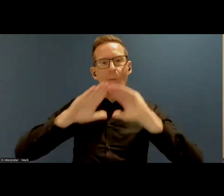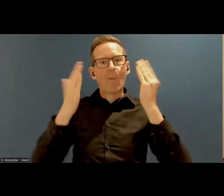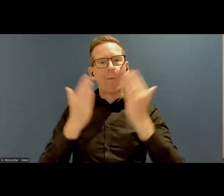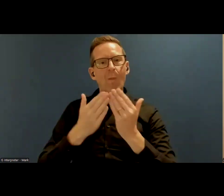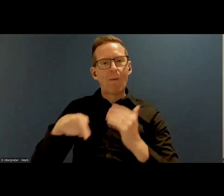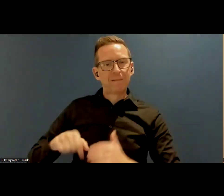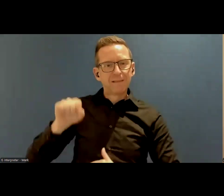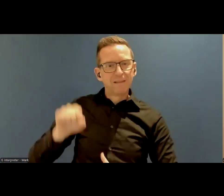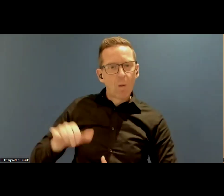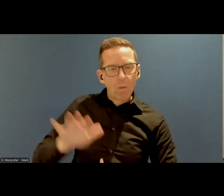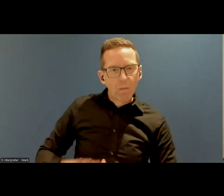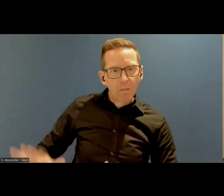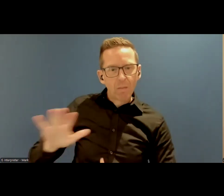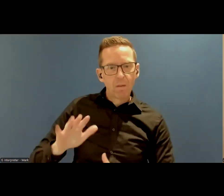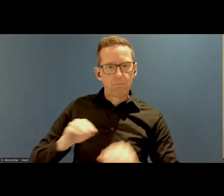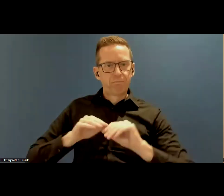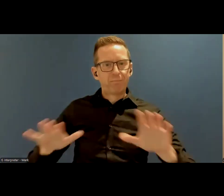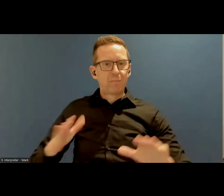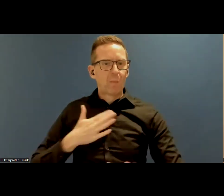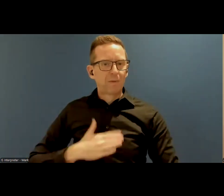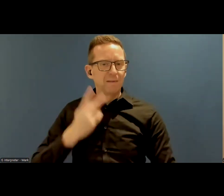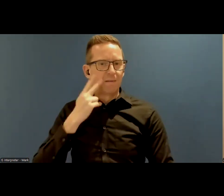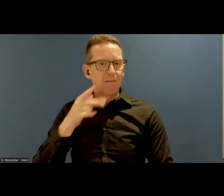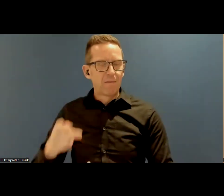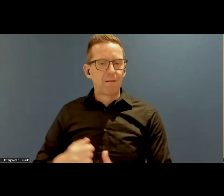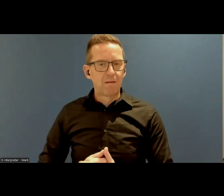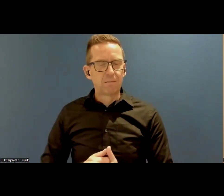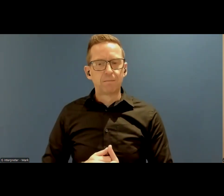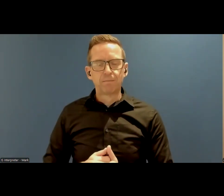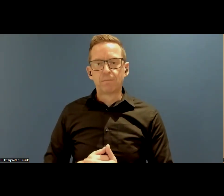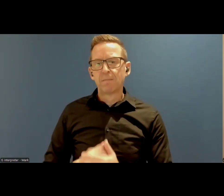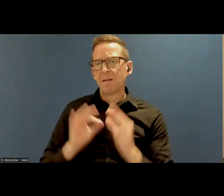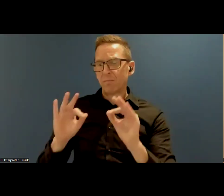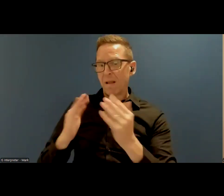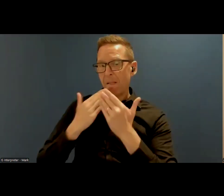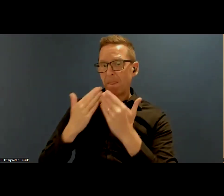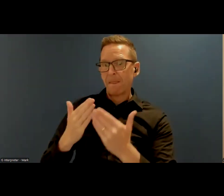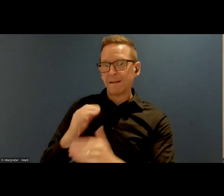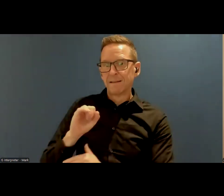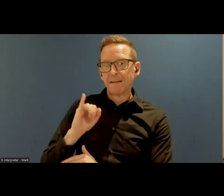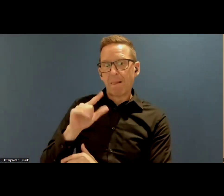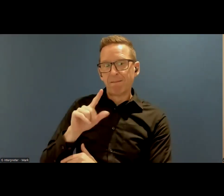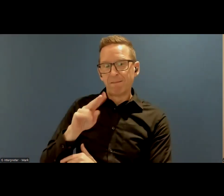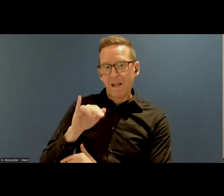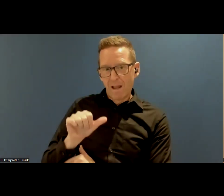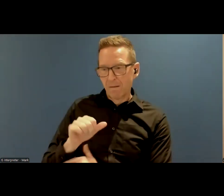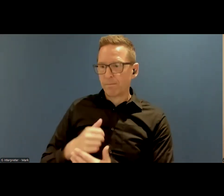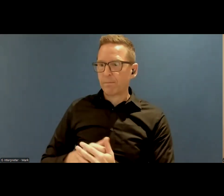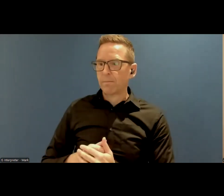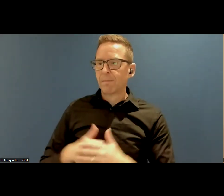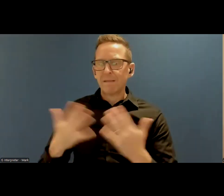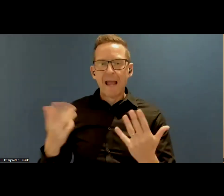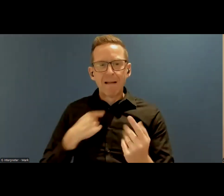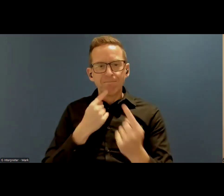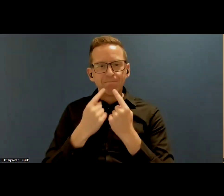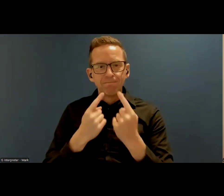deinstitutionalization strategies in the Global South. So thank you again, Sylvia. And now, since we talked about the